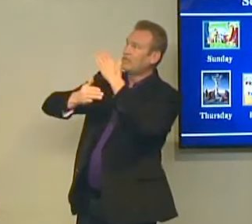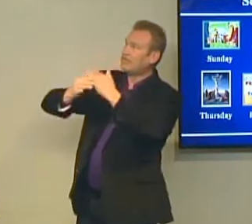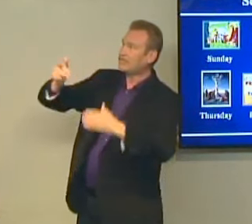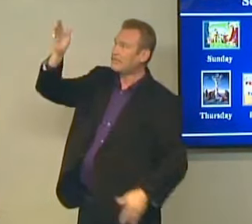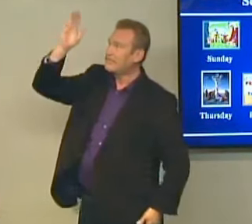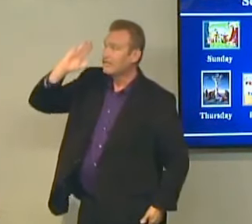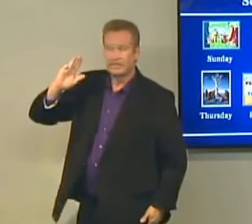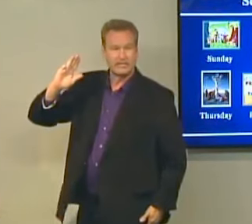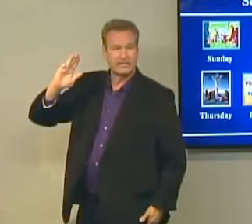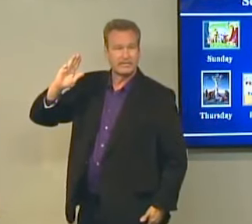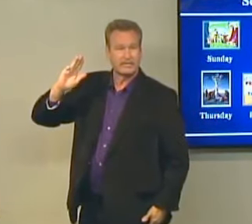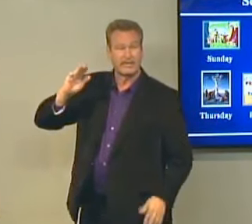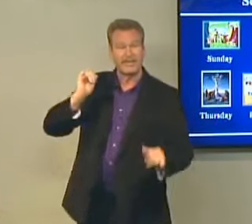and he's seated at the right hand of God.